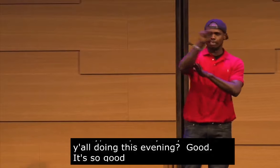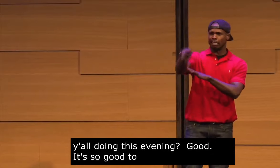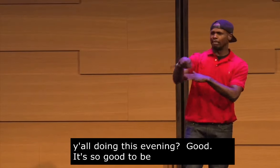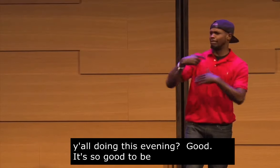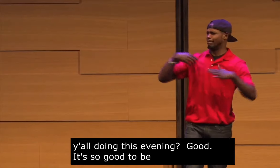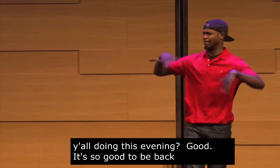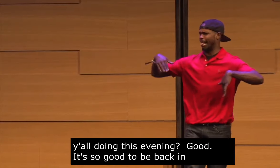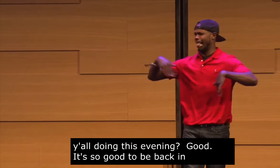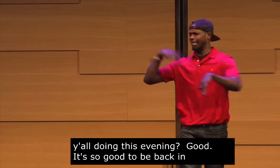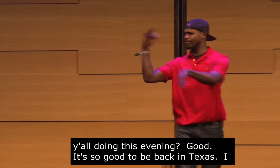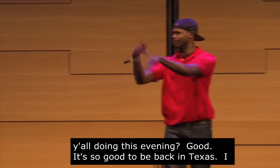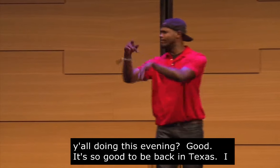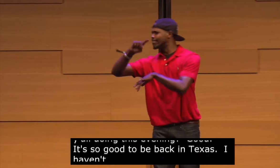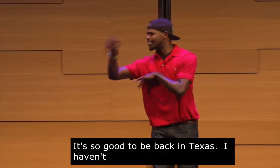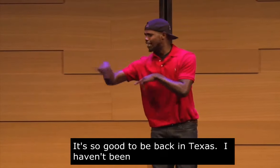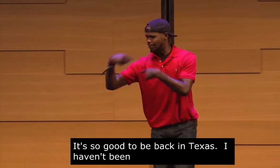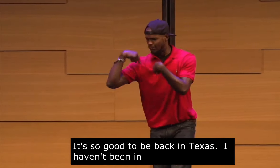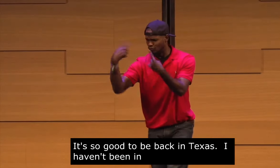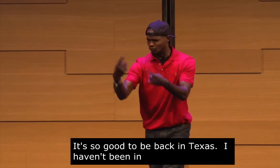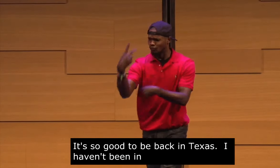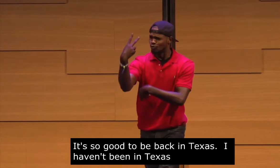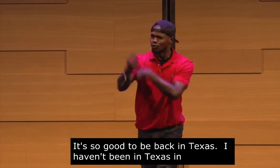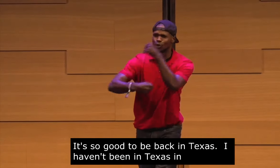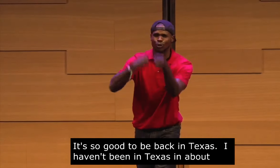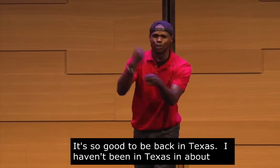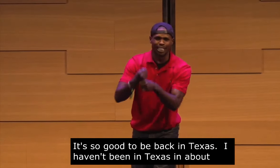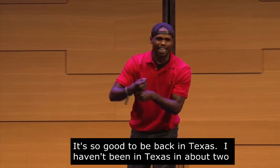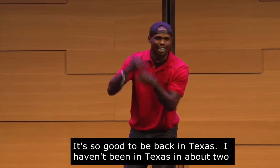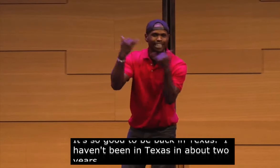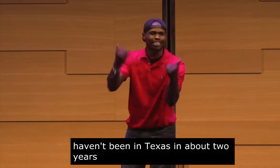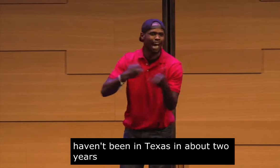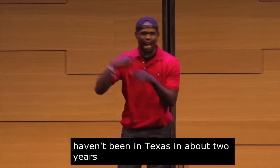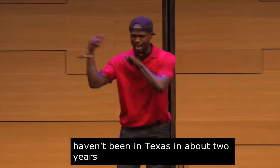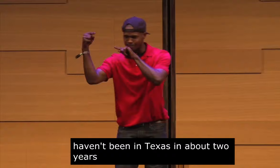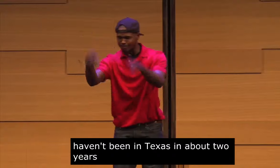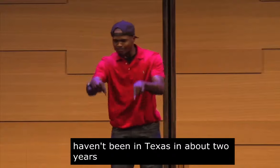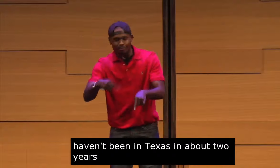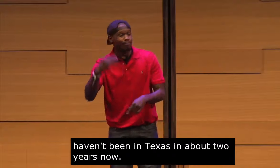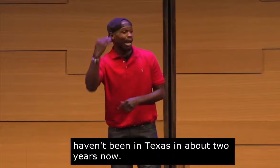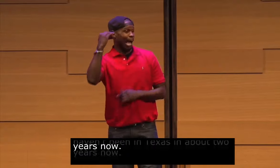Good. It's so good to be back in Texas. I haven't been in Texas in about 2 years now.